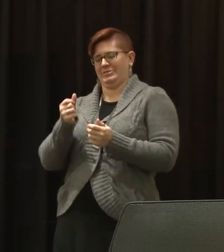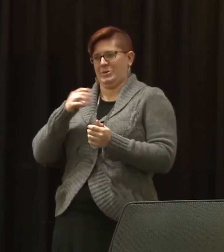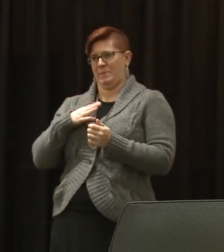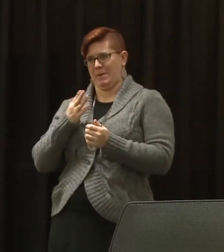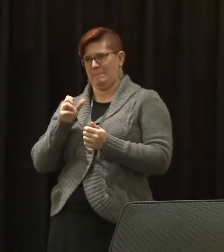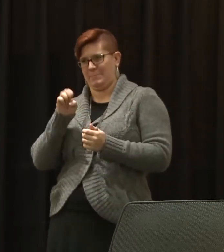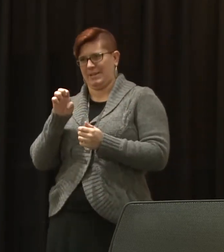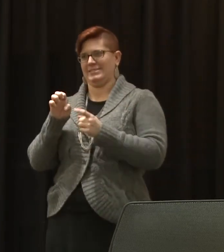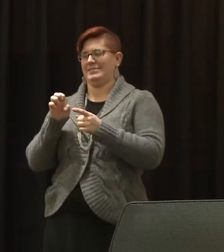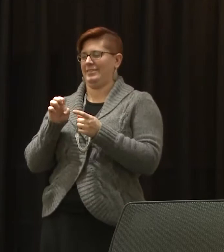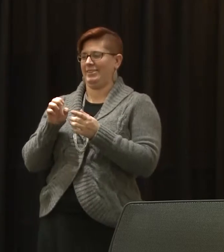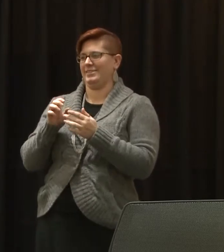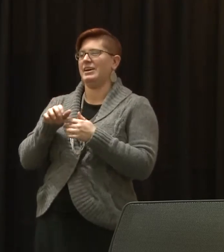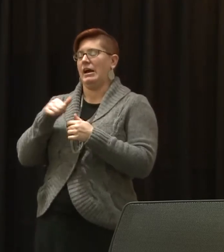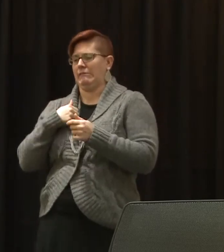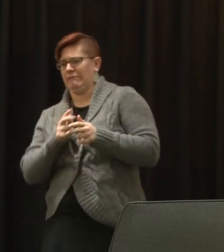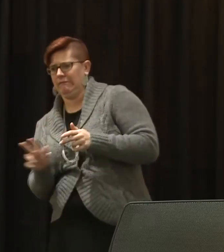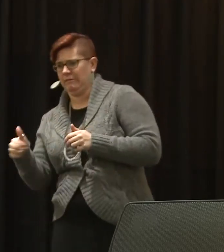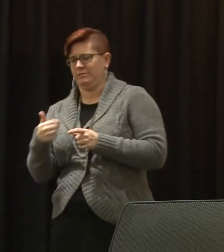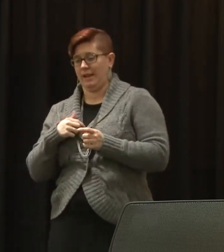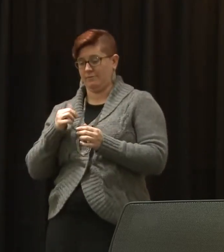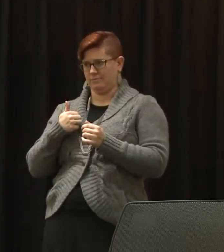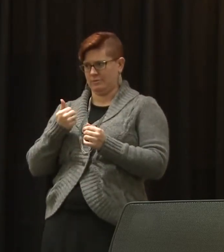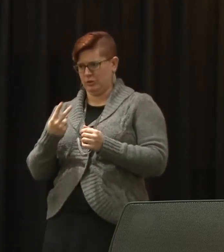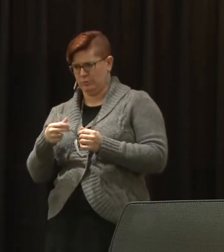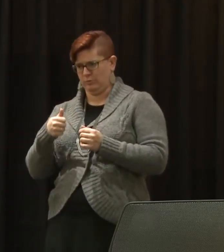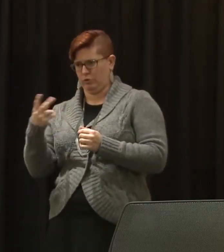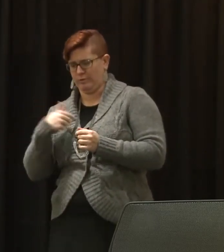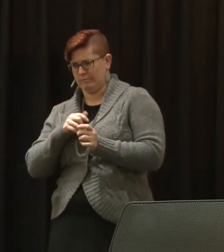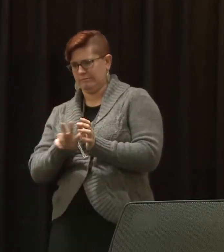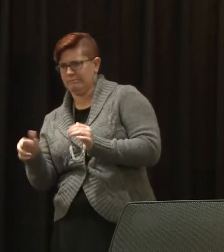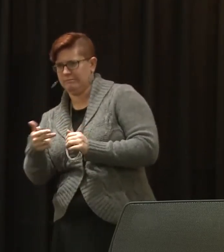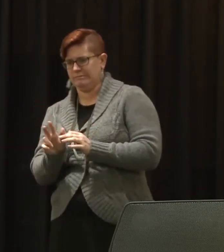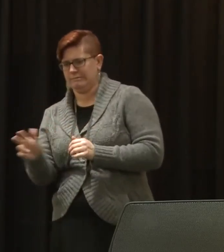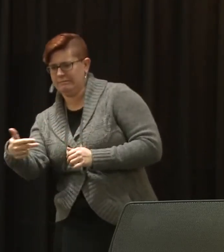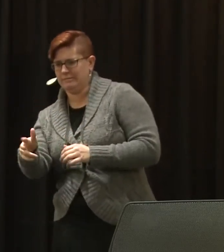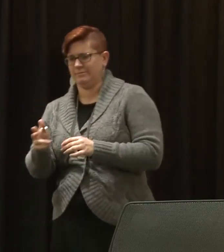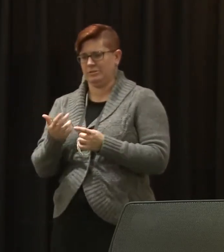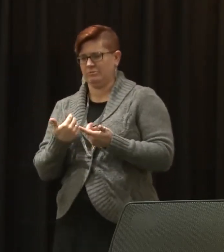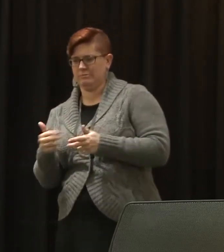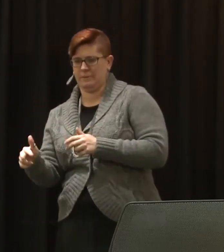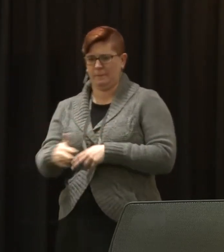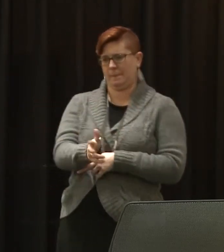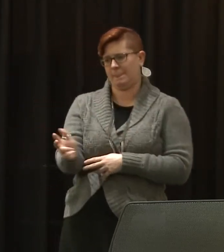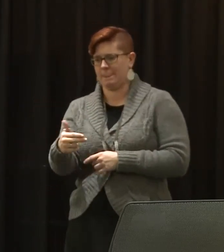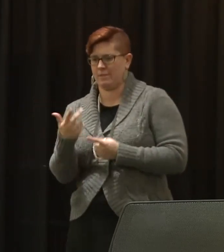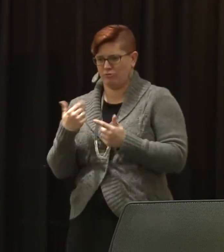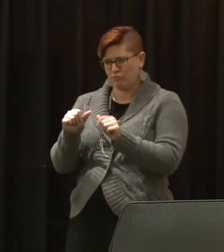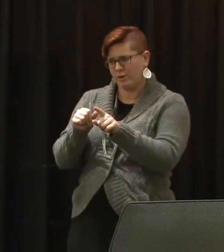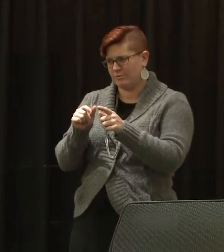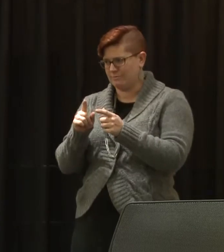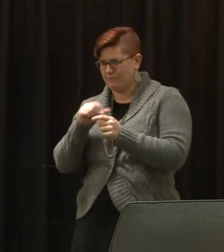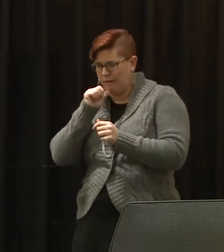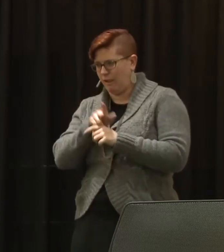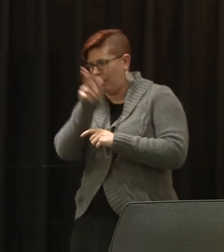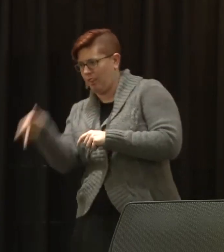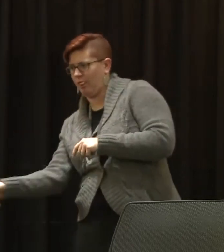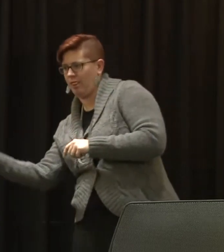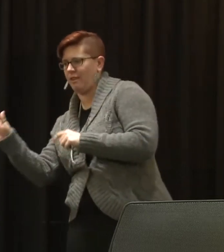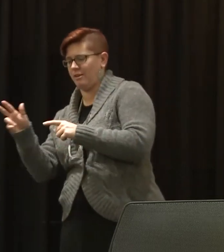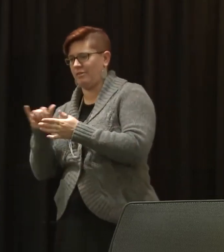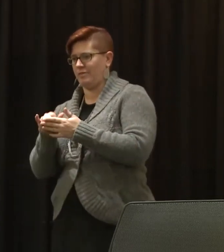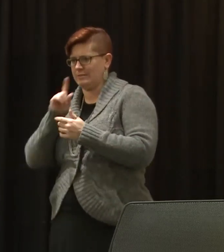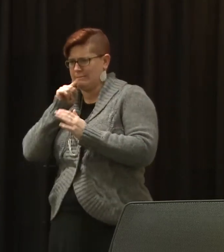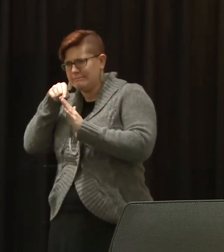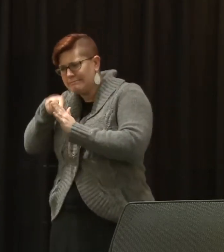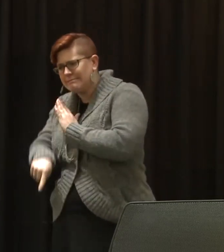it. Another arrives, then 2. I bob and weave across the 2 lanes of highway, careful not to end up in a ditch that is deep enough